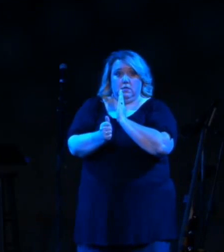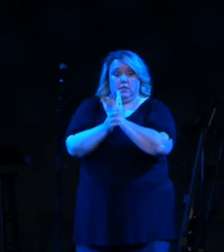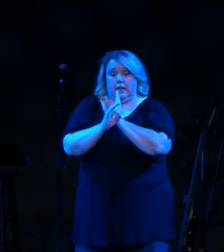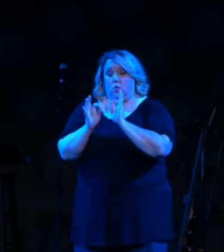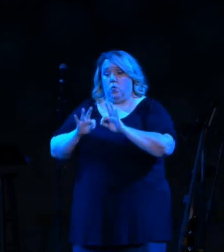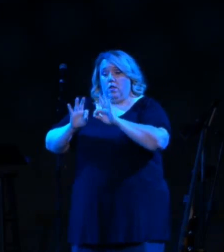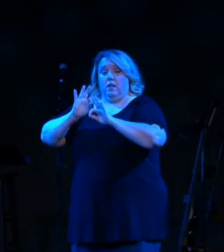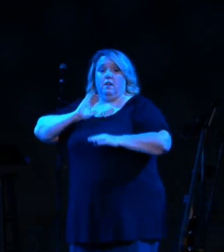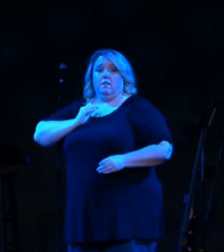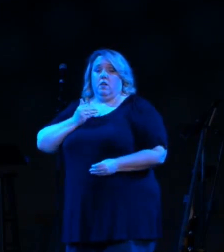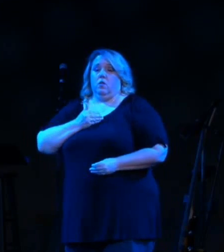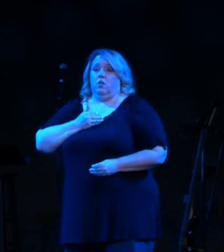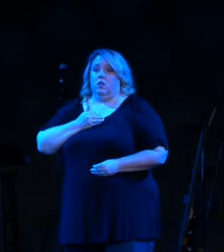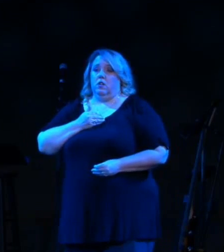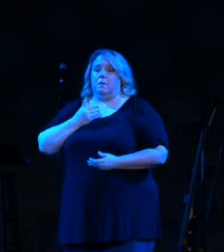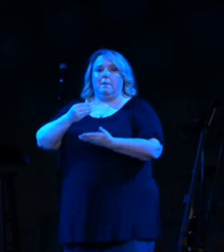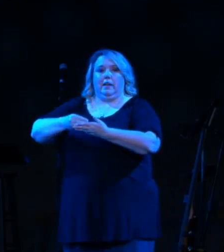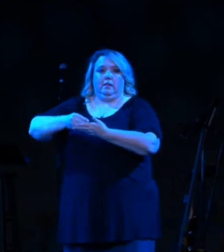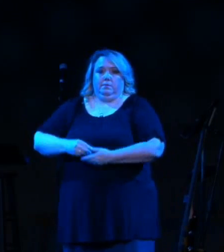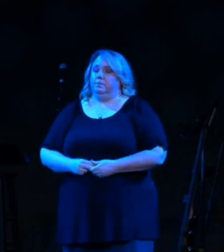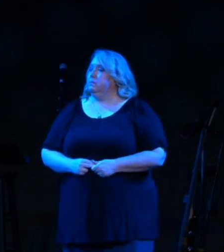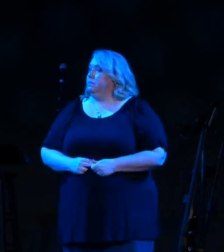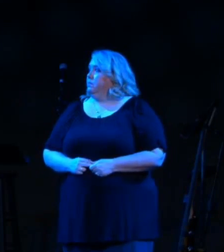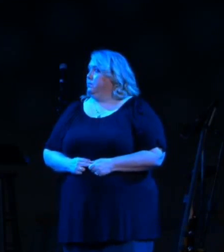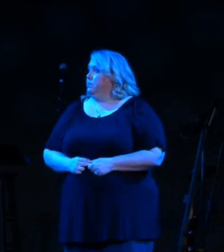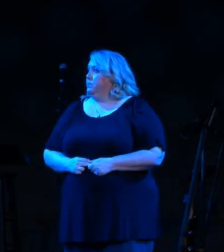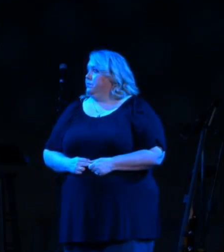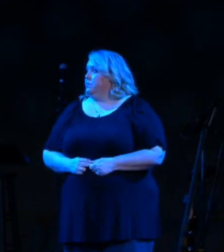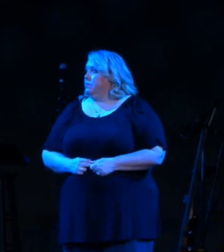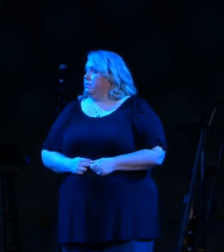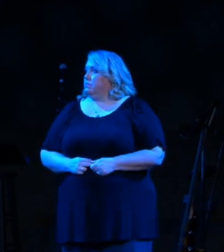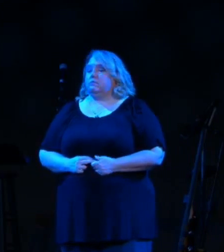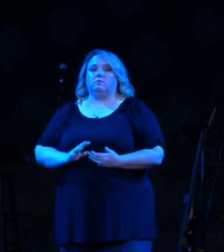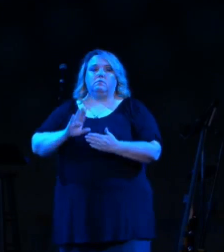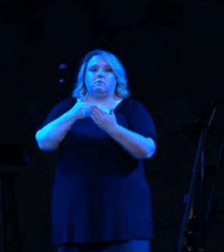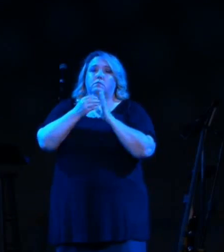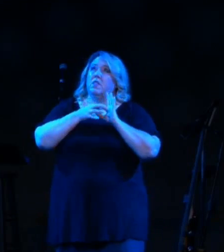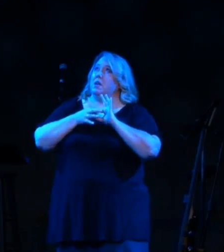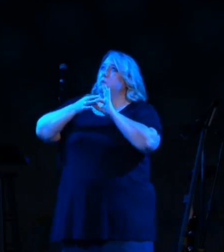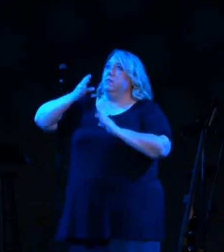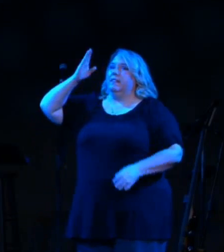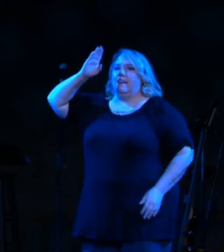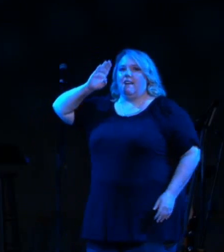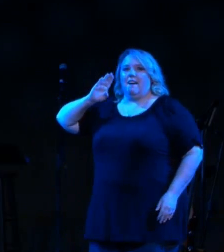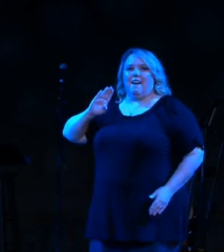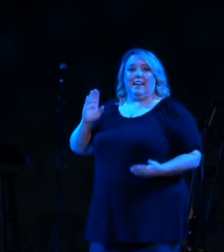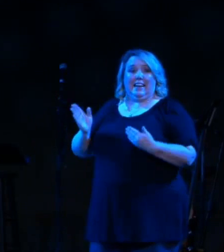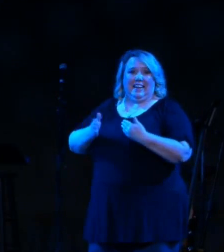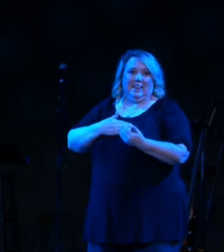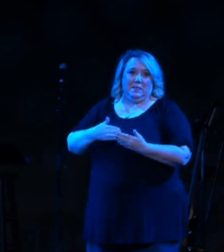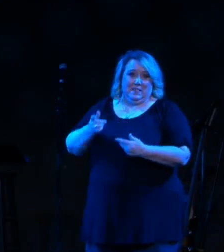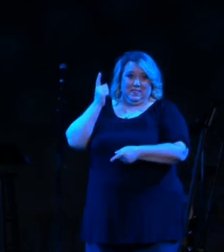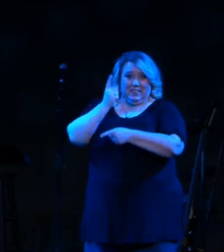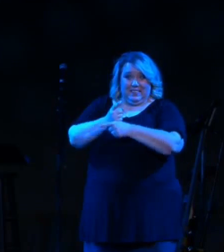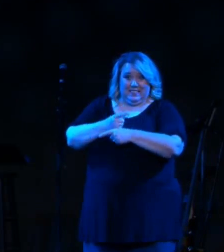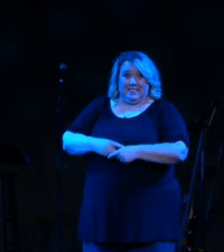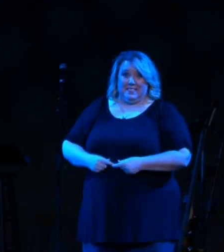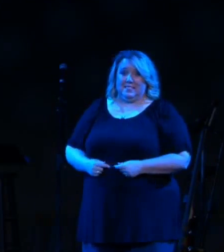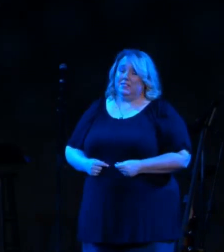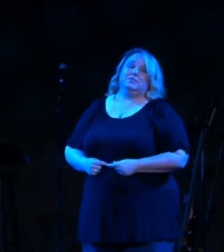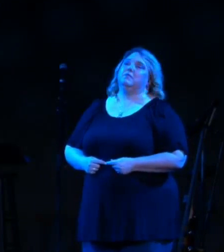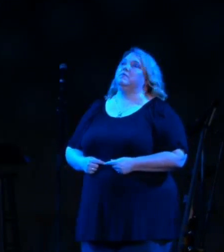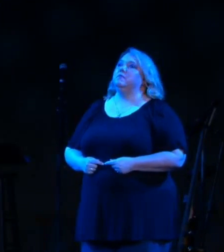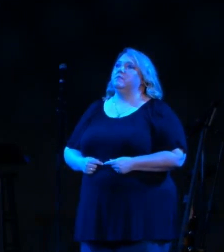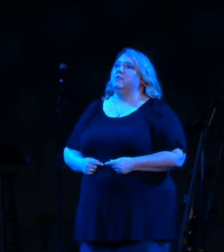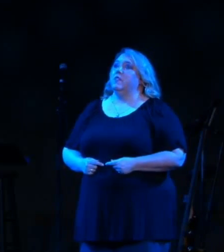and worthy of our money. All of which belong to God anyways.